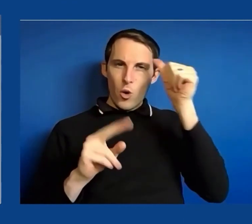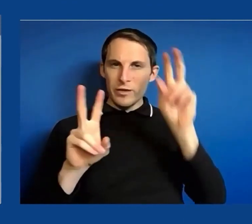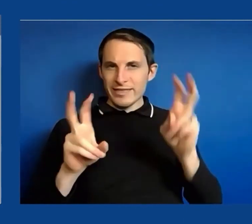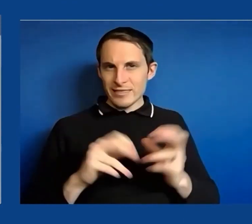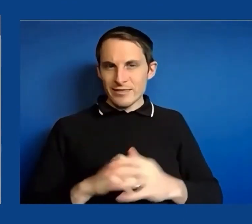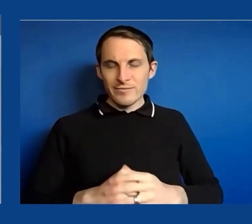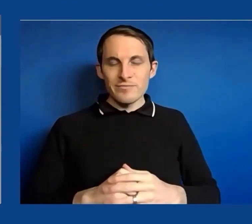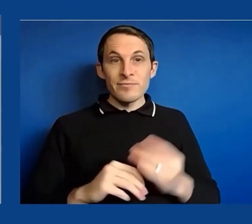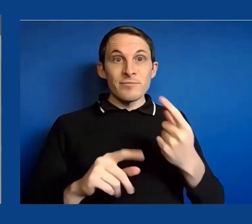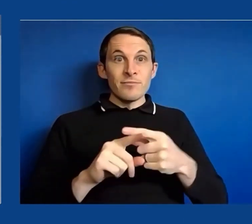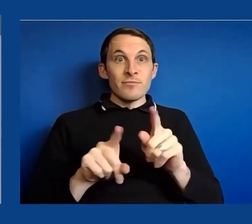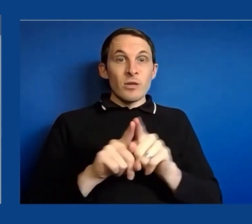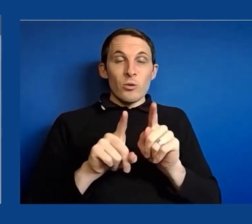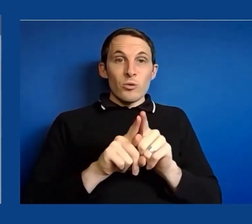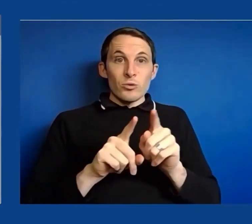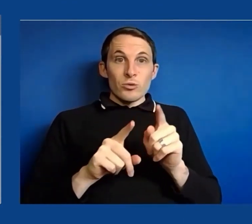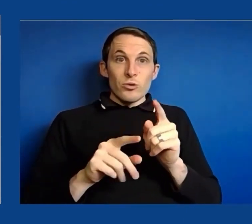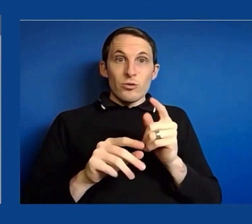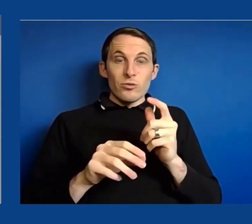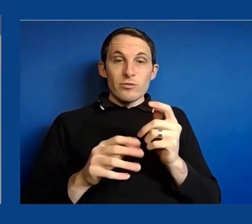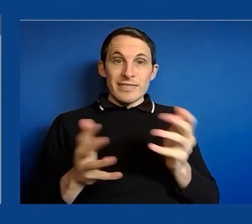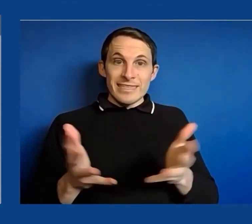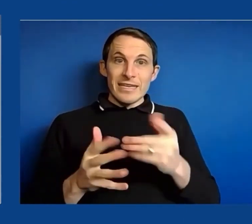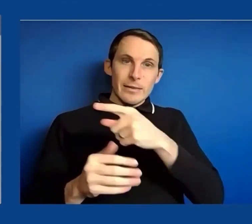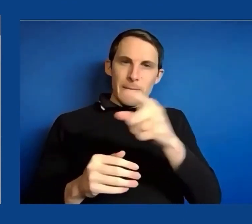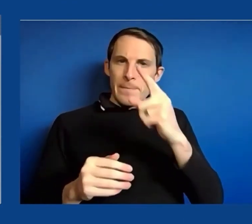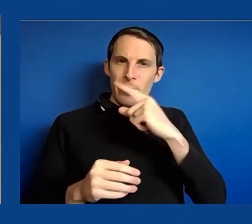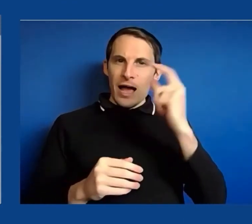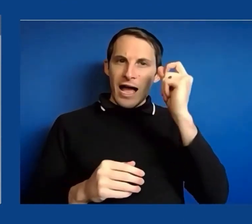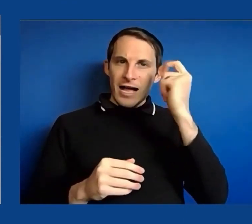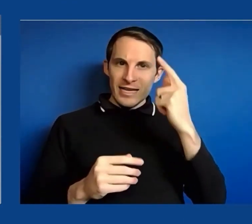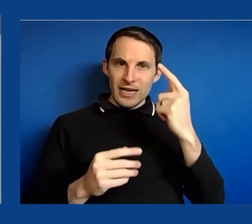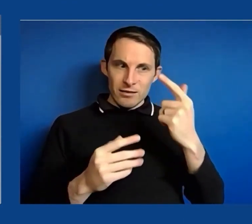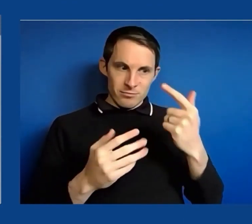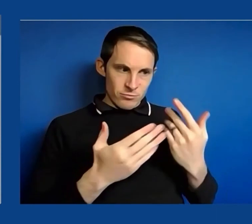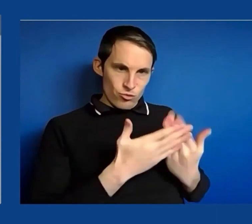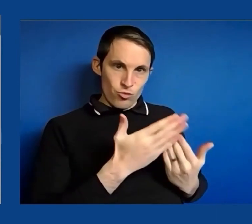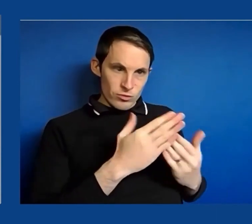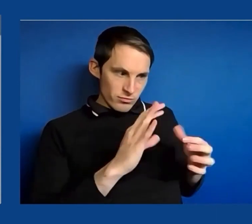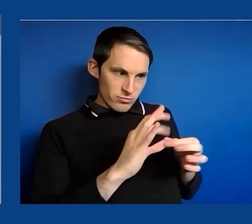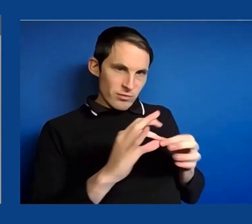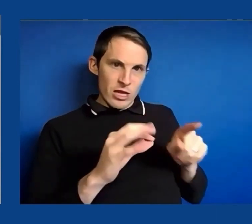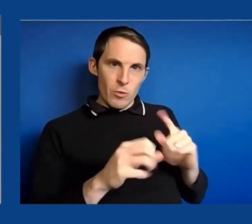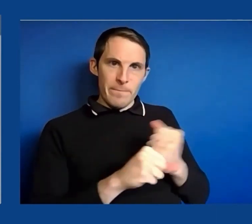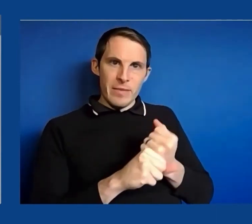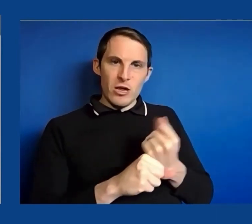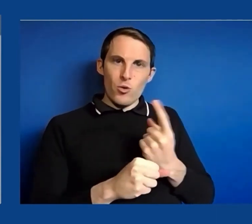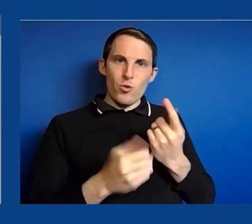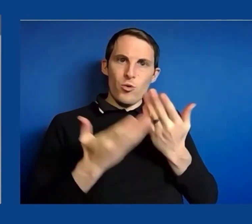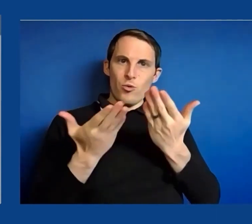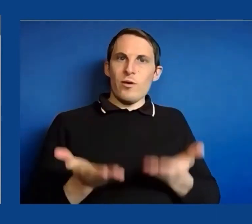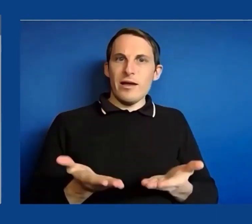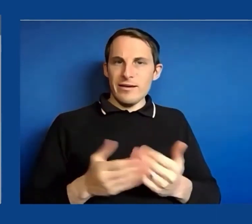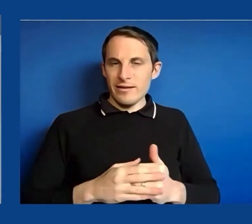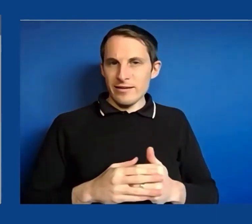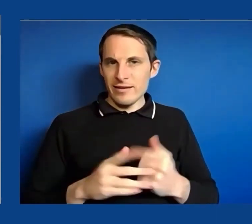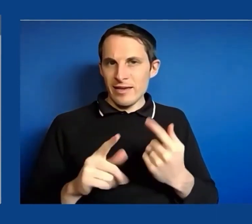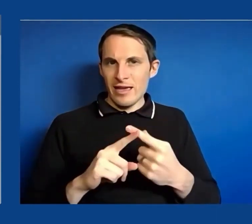to understand that that is what makes who you are and that consciousness that you